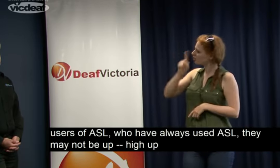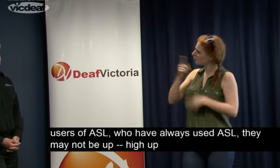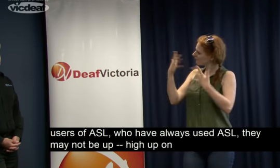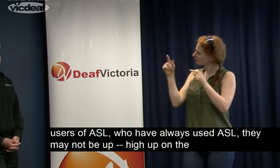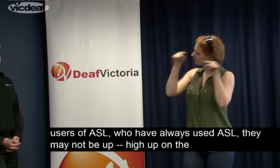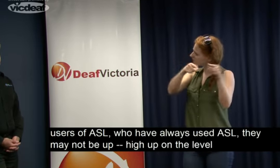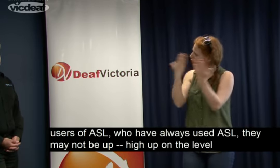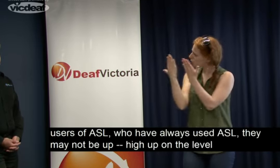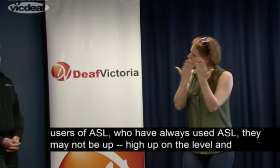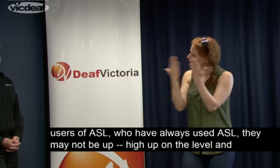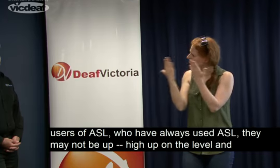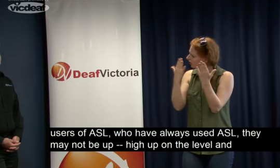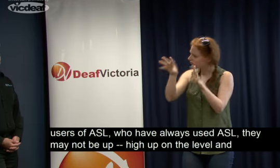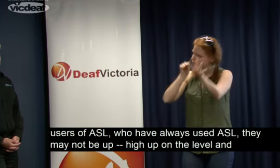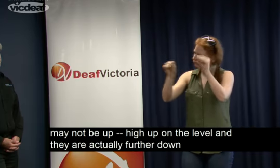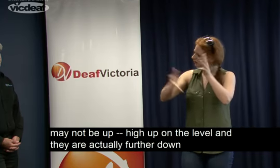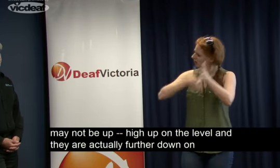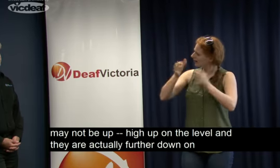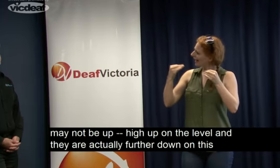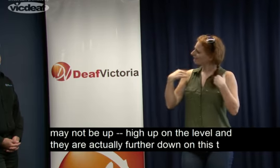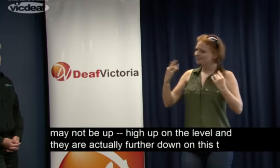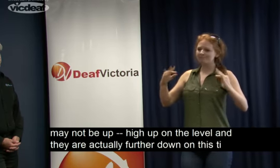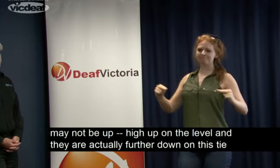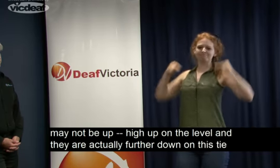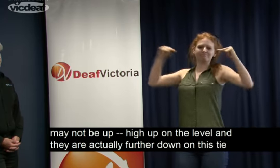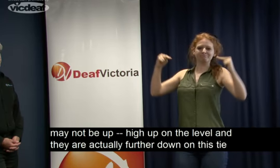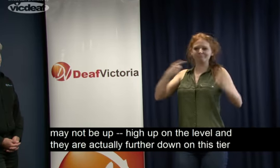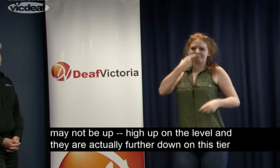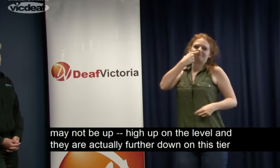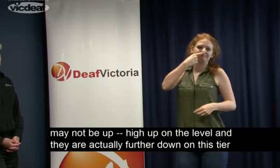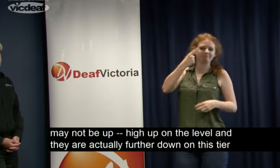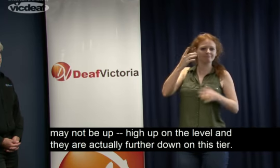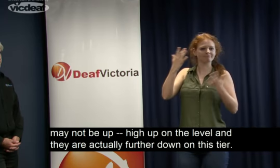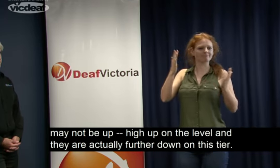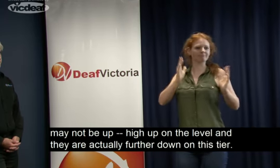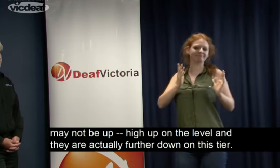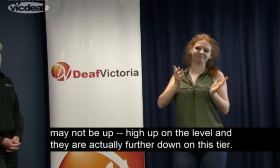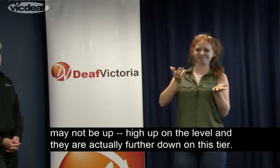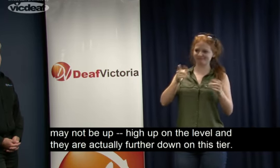on this tier. So they've gone to school, they've actually studied, but